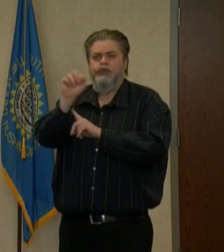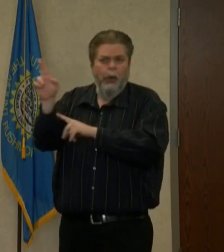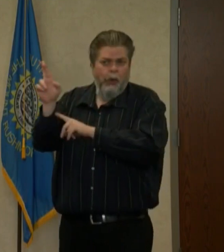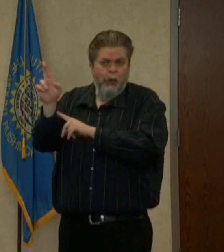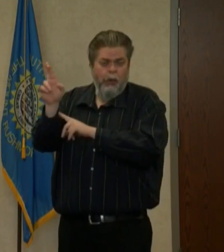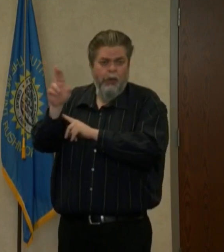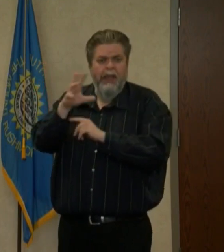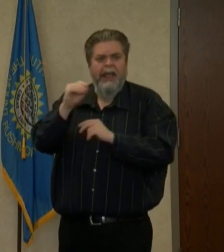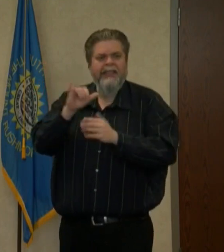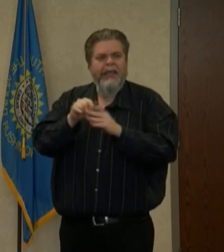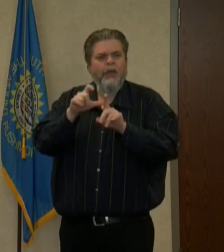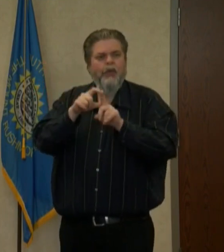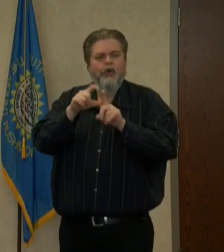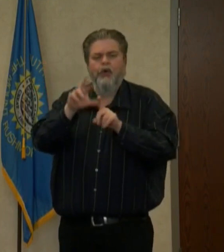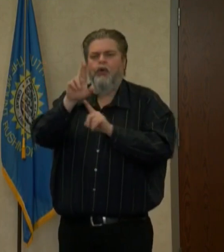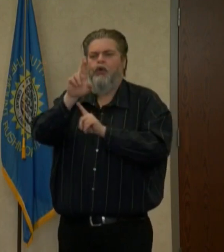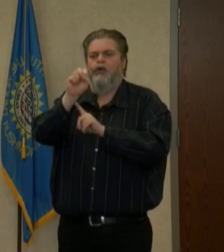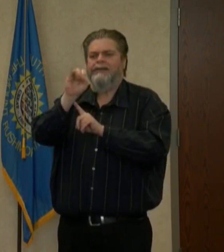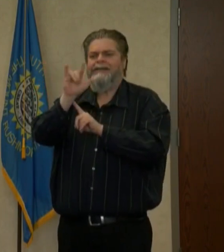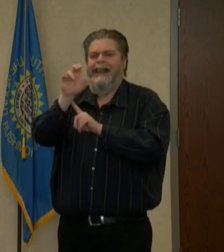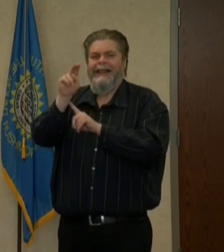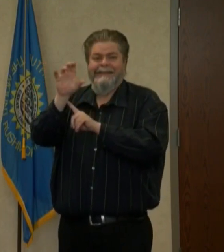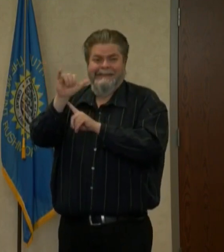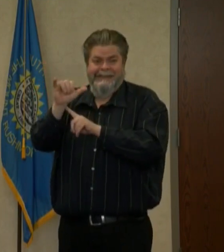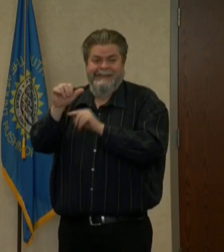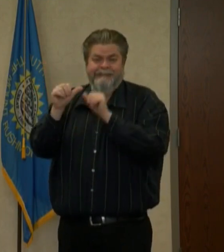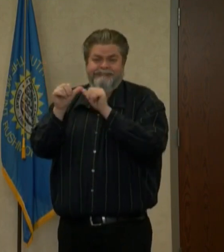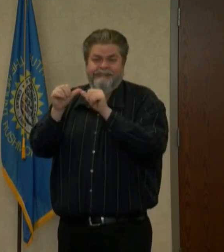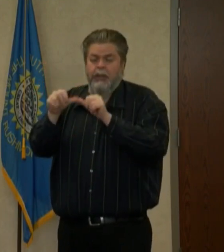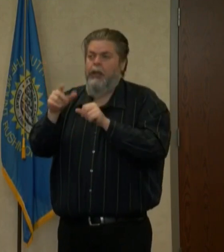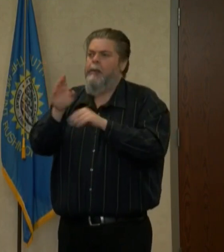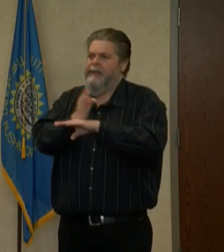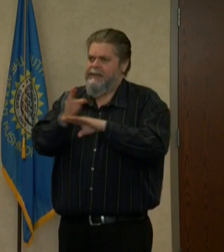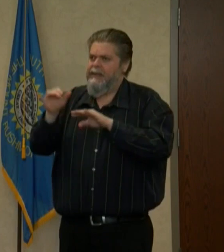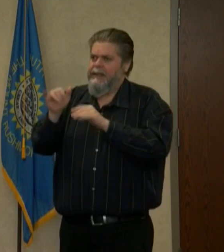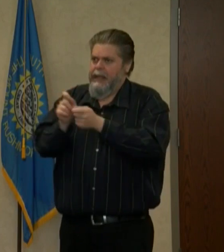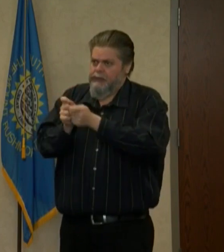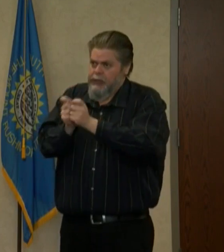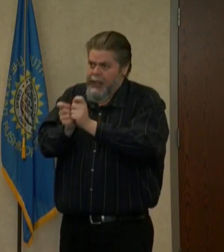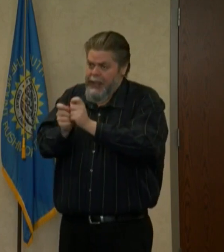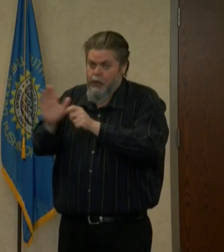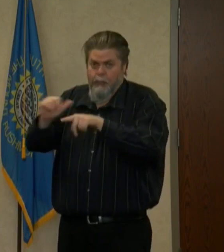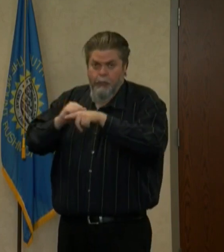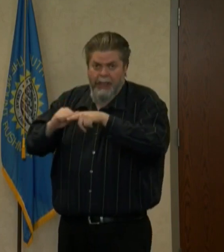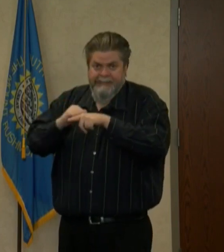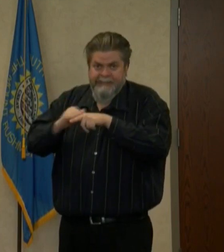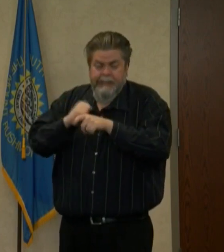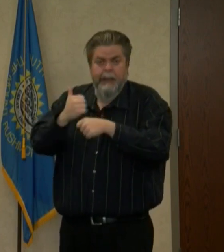term resiliency, is the quicker businesses can adapt their business practices,